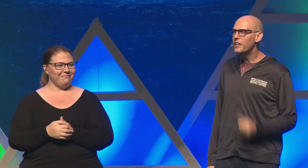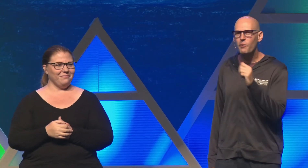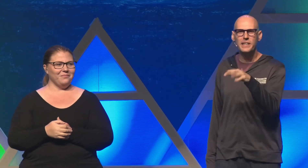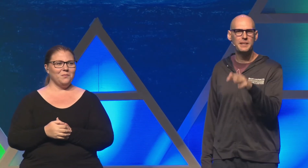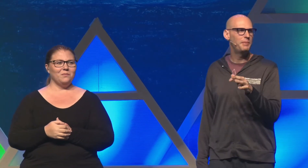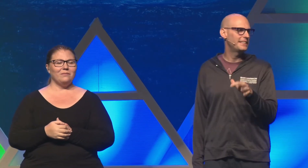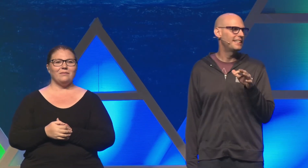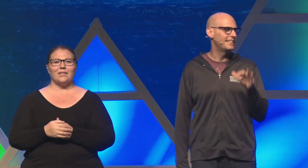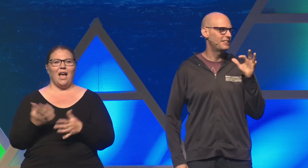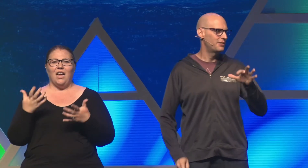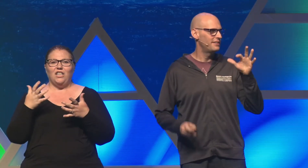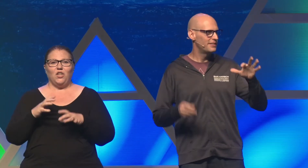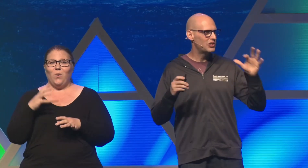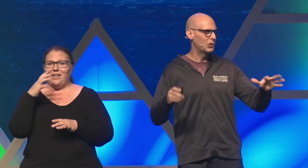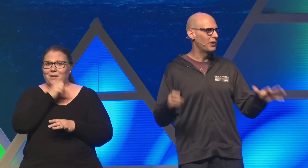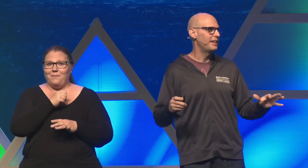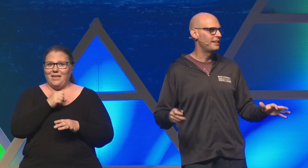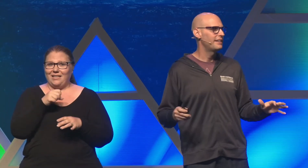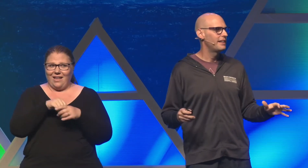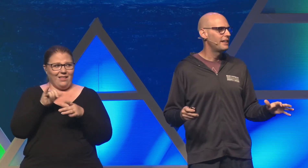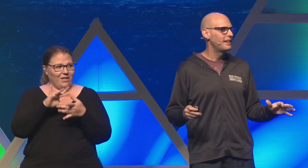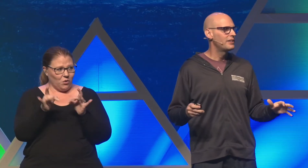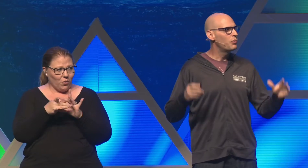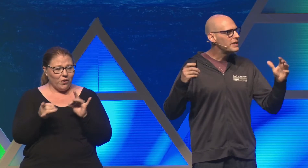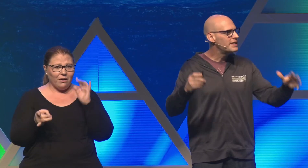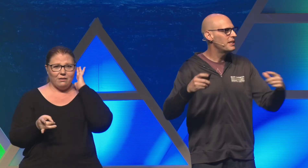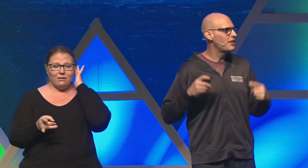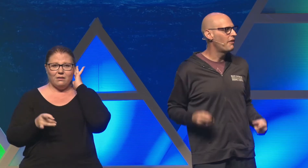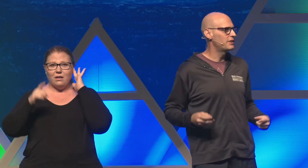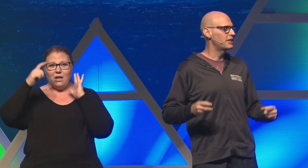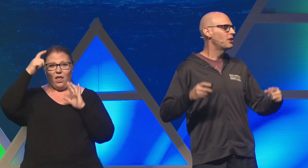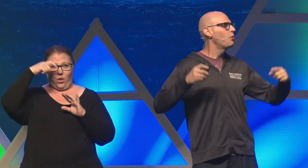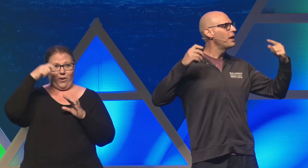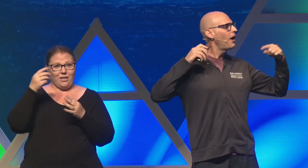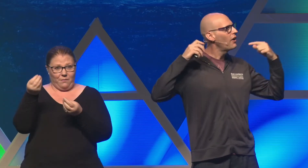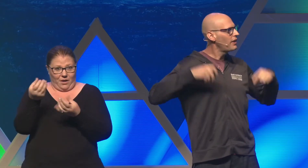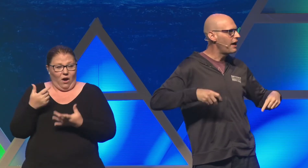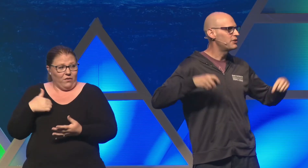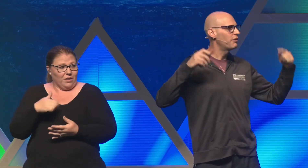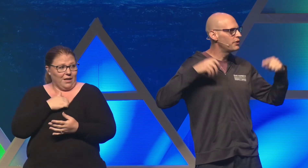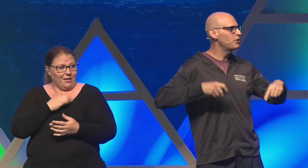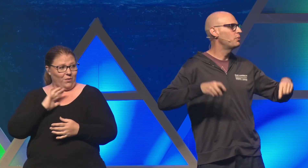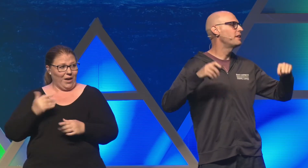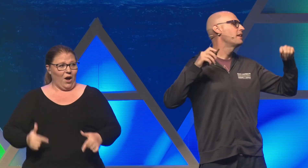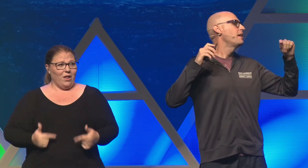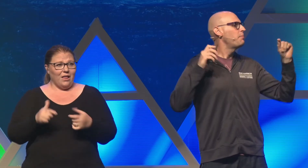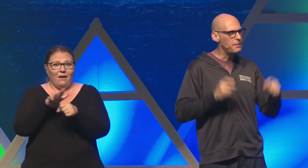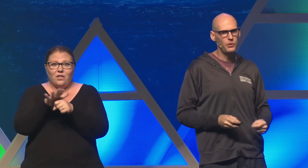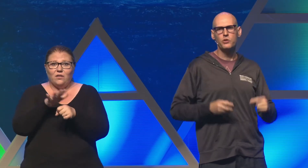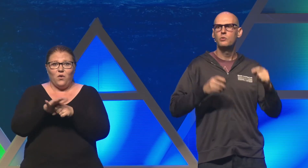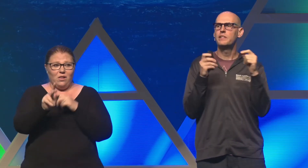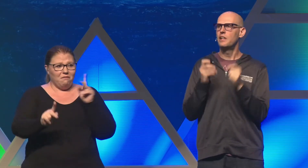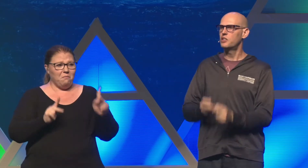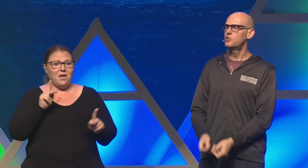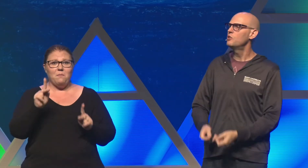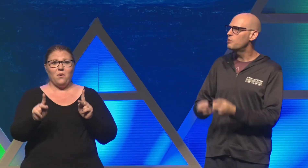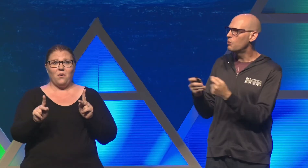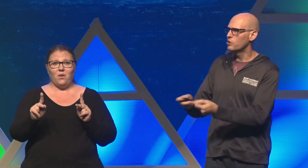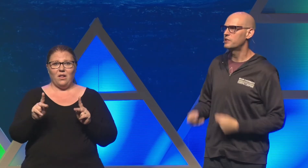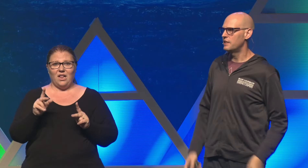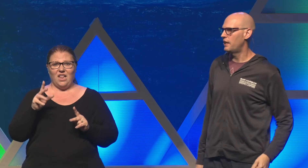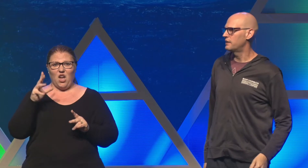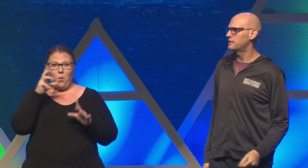What I don't want us to miss in this story, the wisdom that it offers us when our lives are filled with people who would